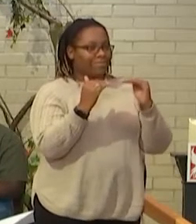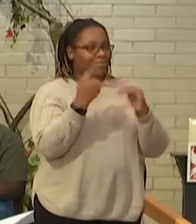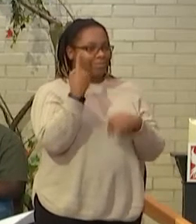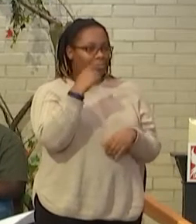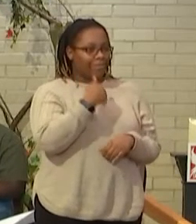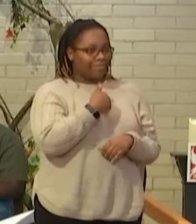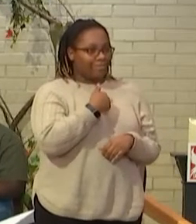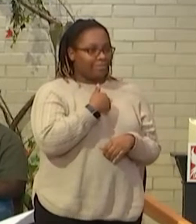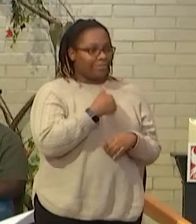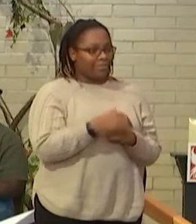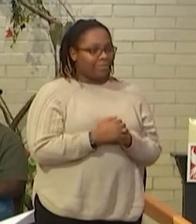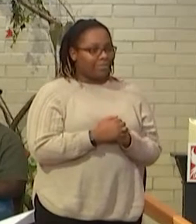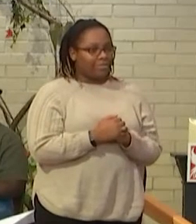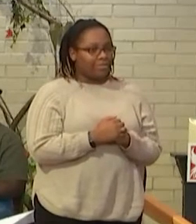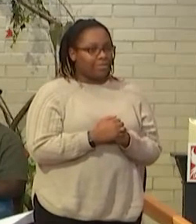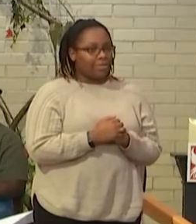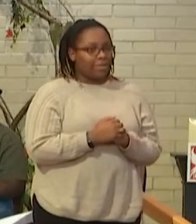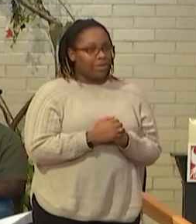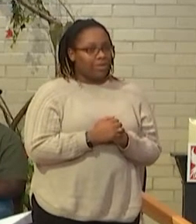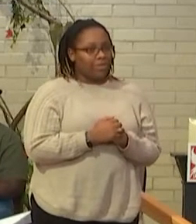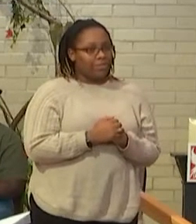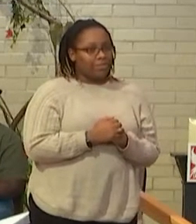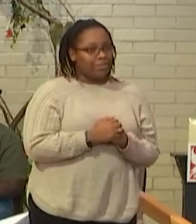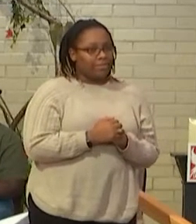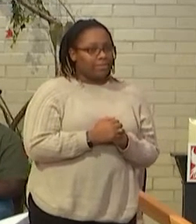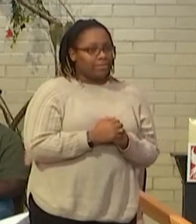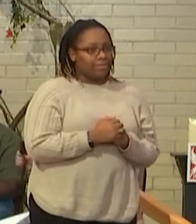me as someone that doesn't have a learning disability.